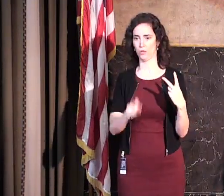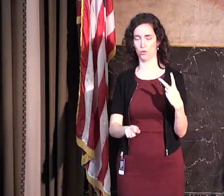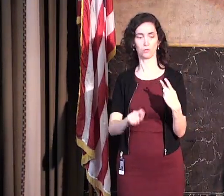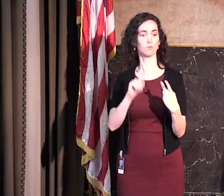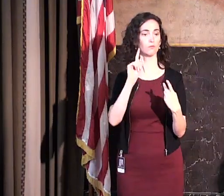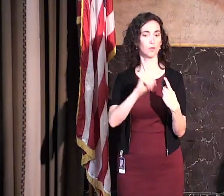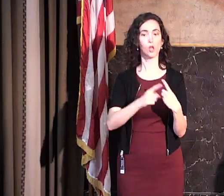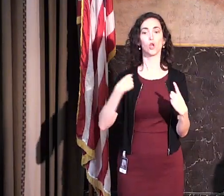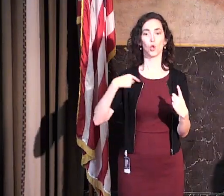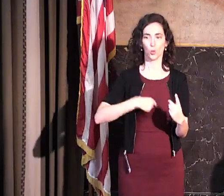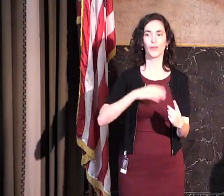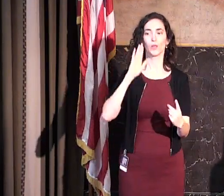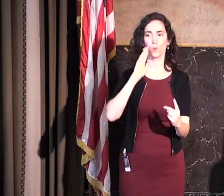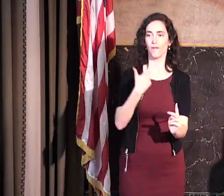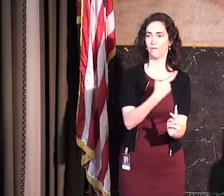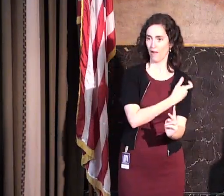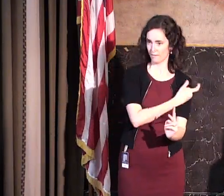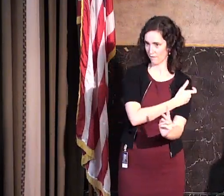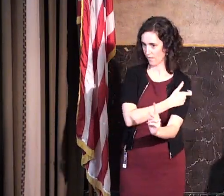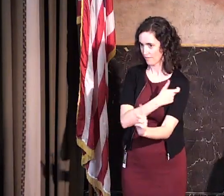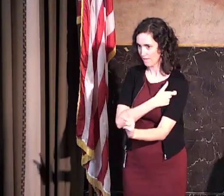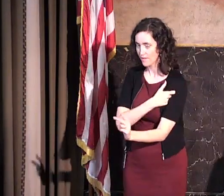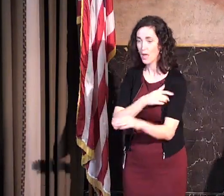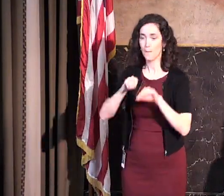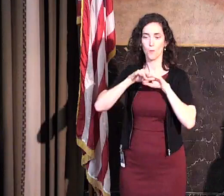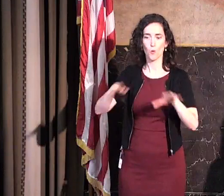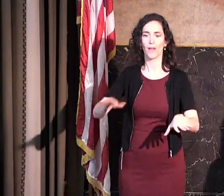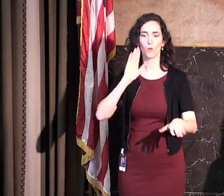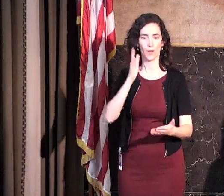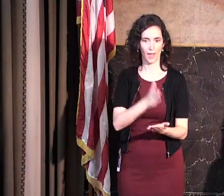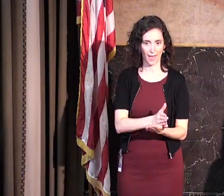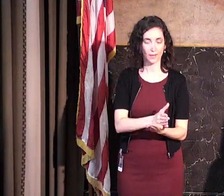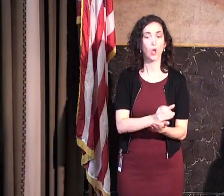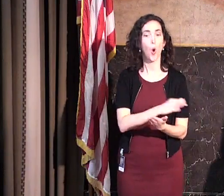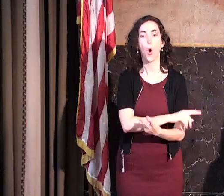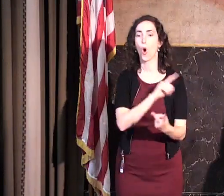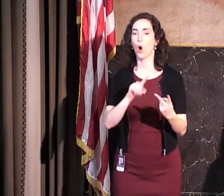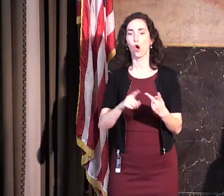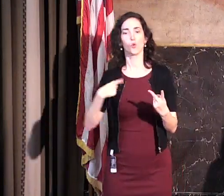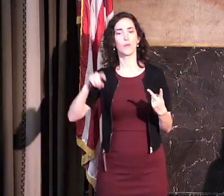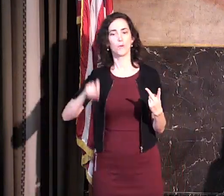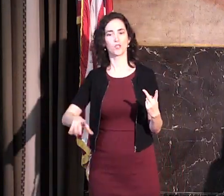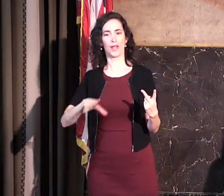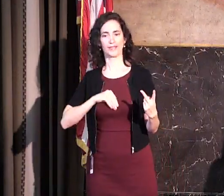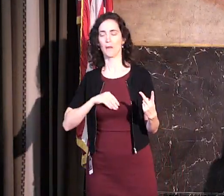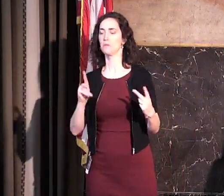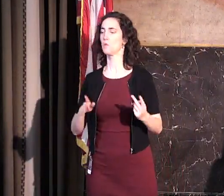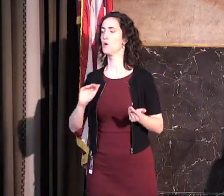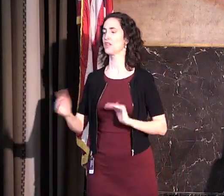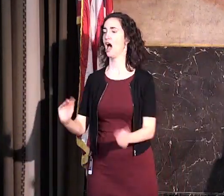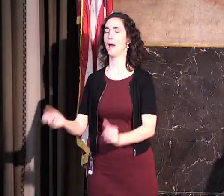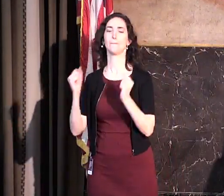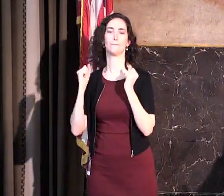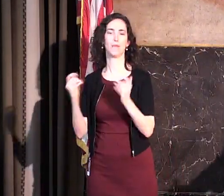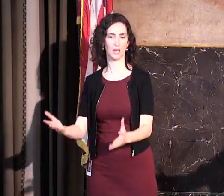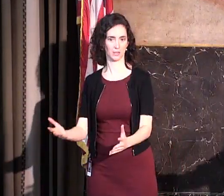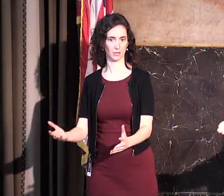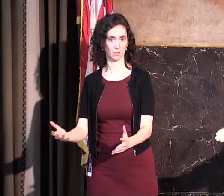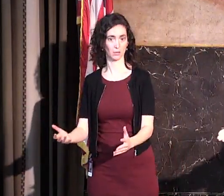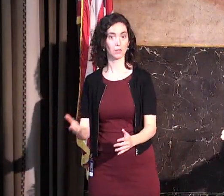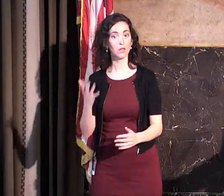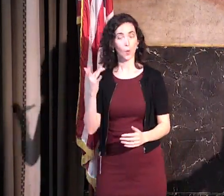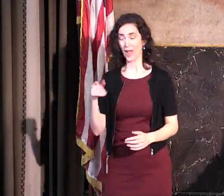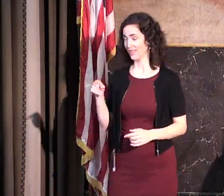vaccinated and end the pandemic, or we are going to accept death. A lot of it, this surge, and